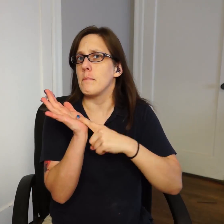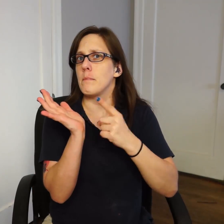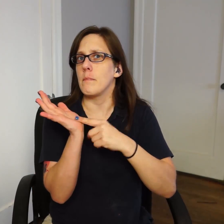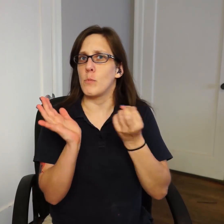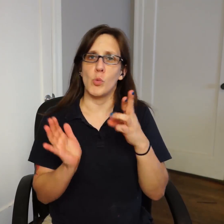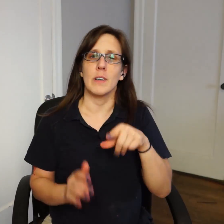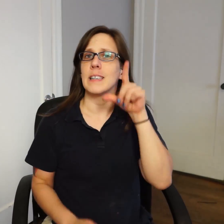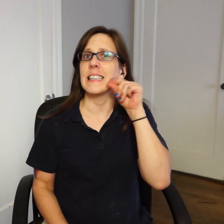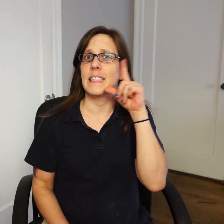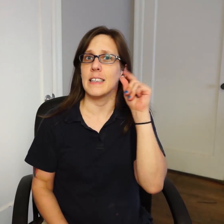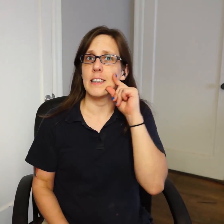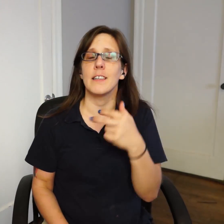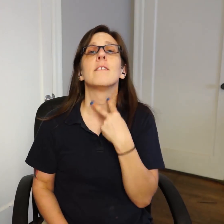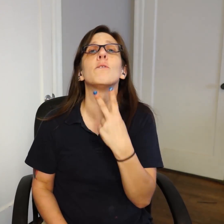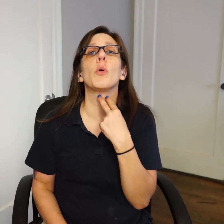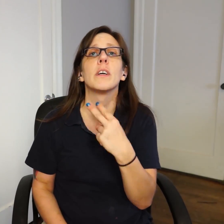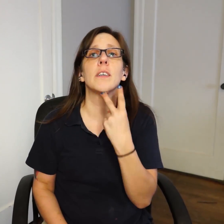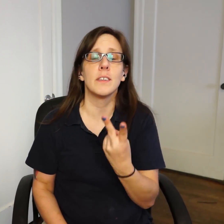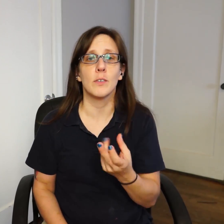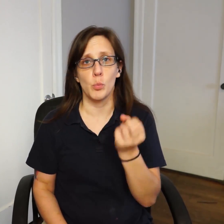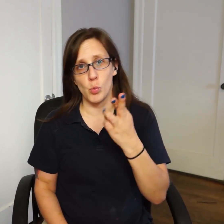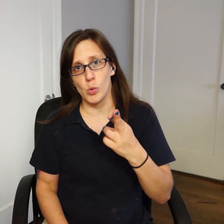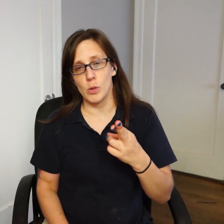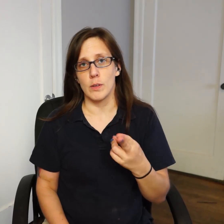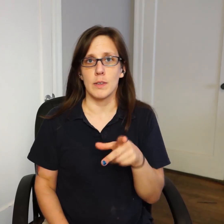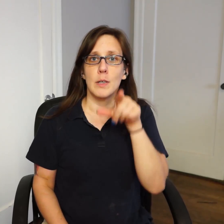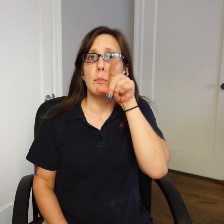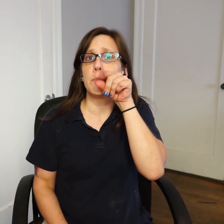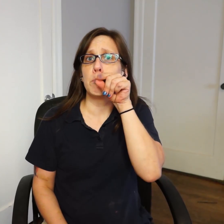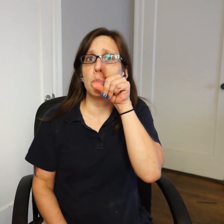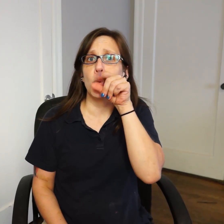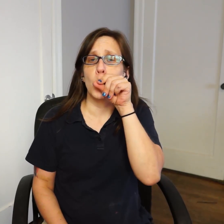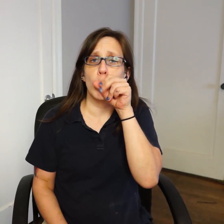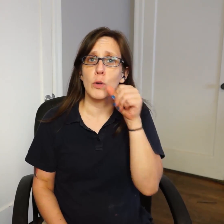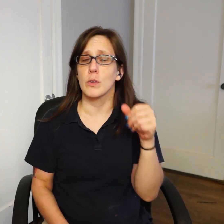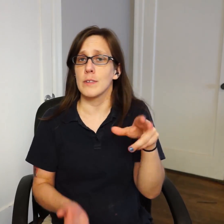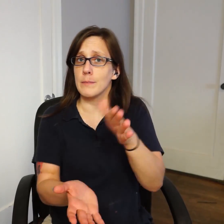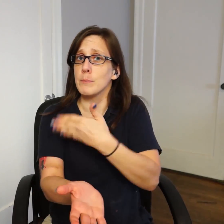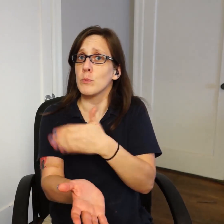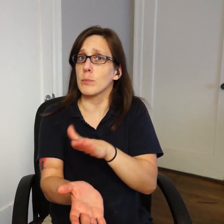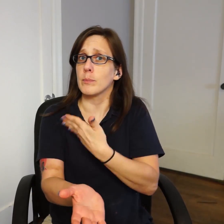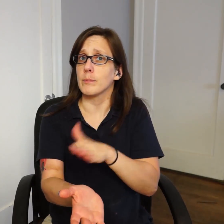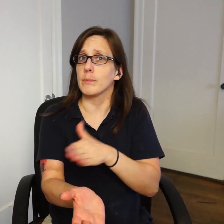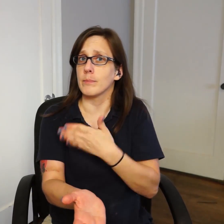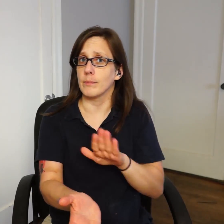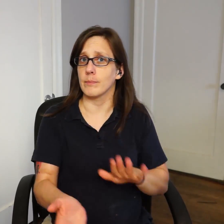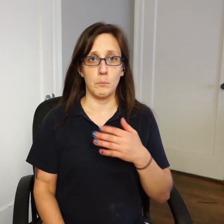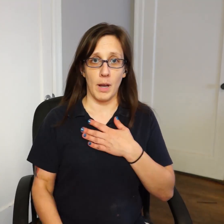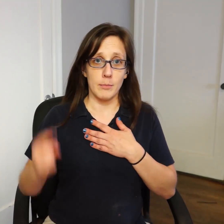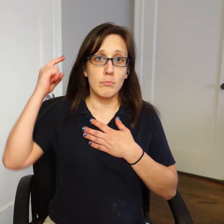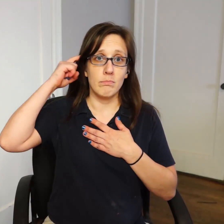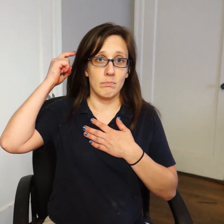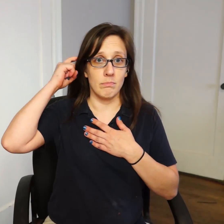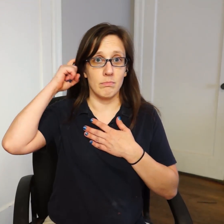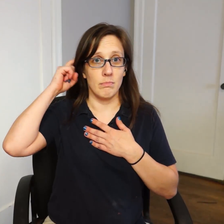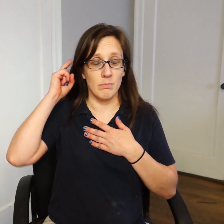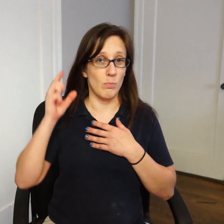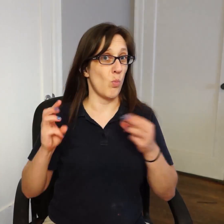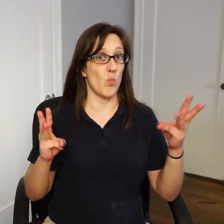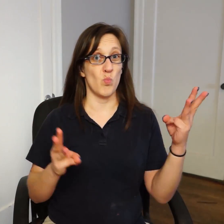cat's meow or bird song. My hearing on my right side is way worse than the hearing on the left side. The hearing that I